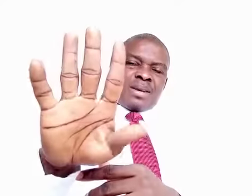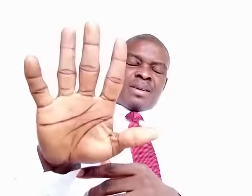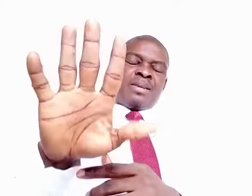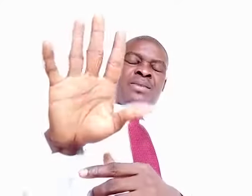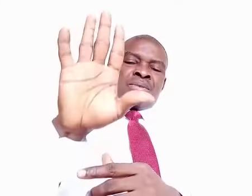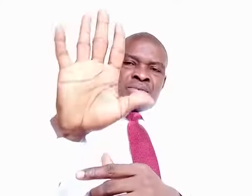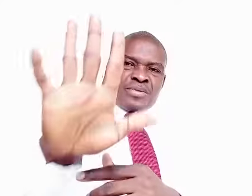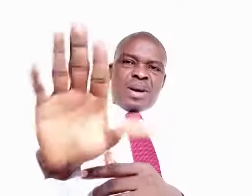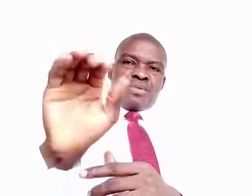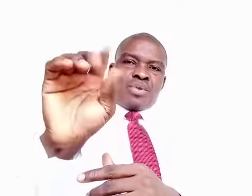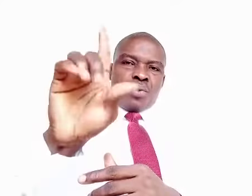23,875,501 minus